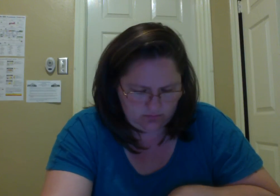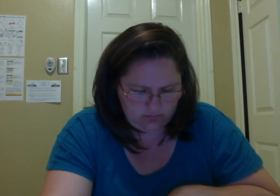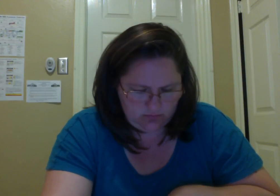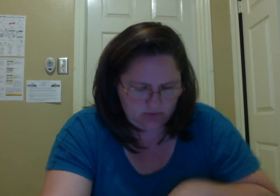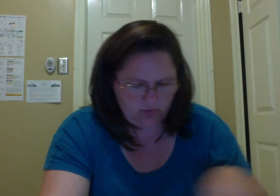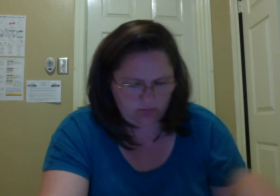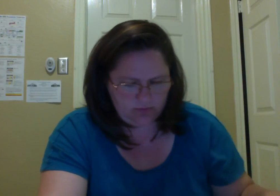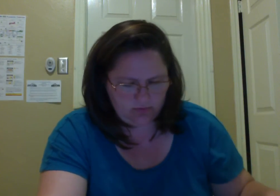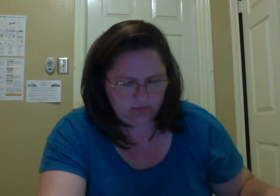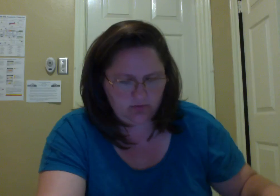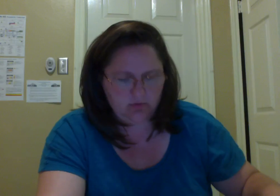Nope.